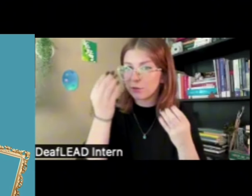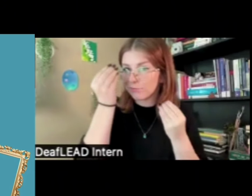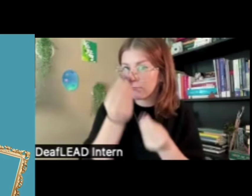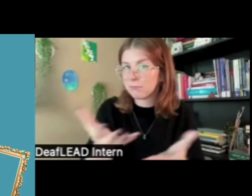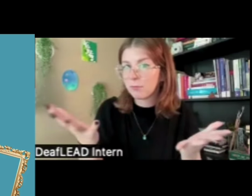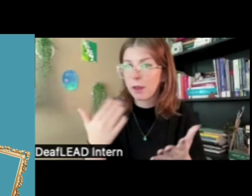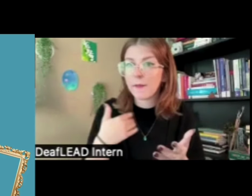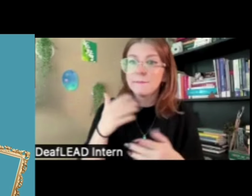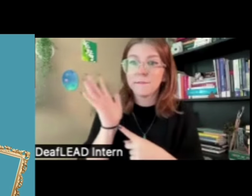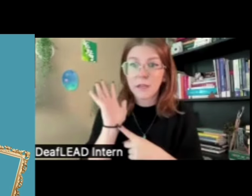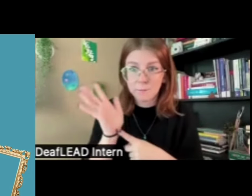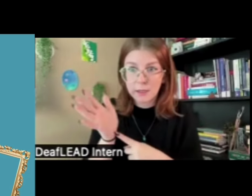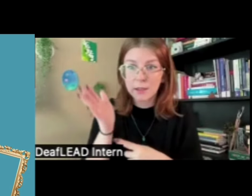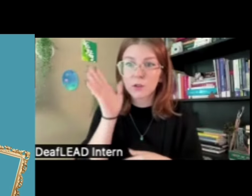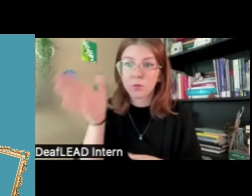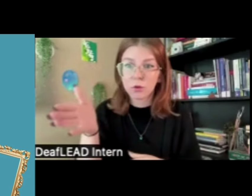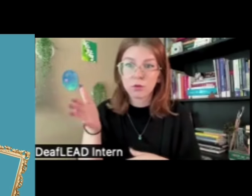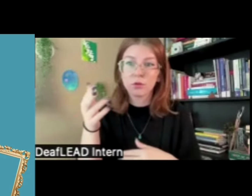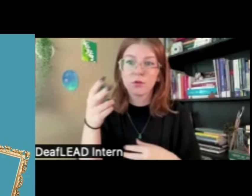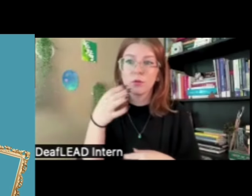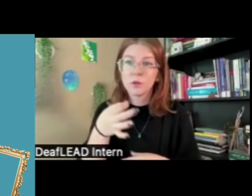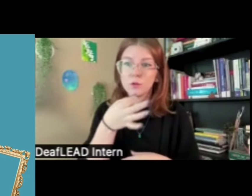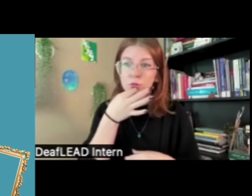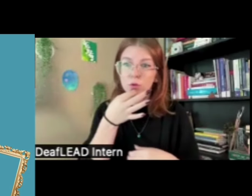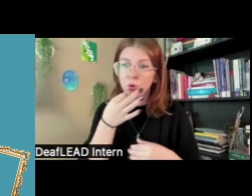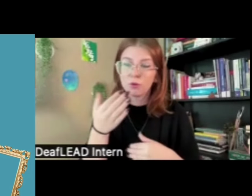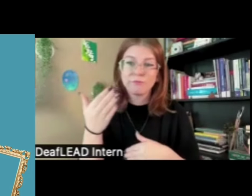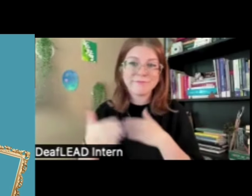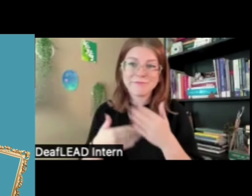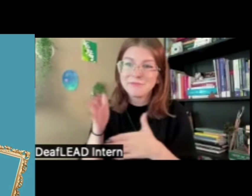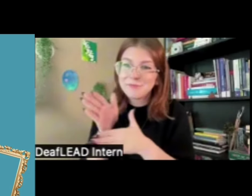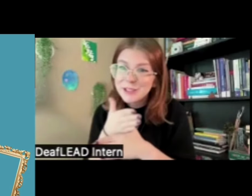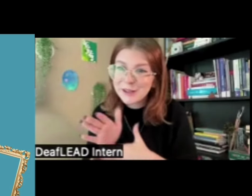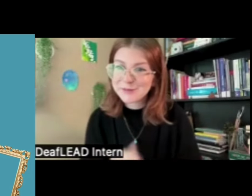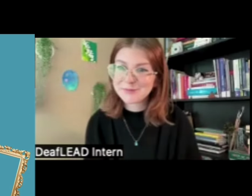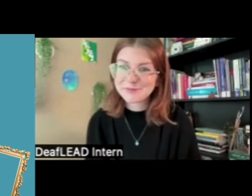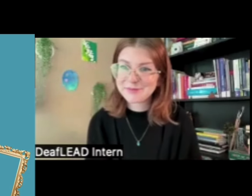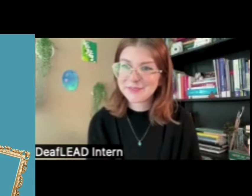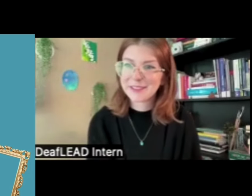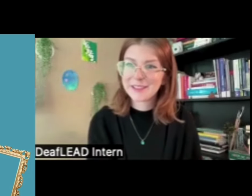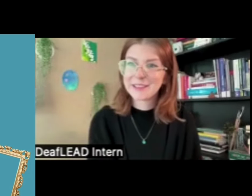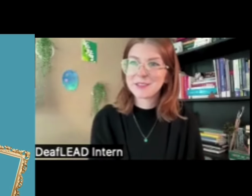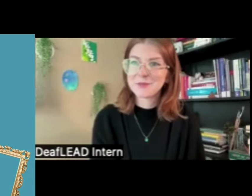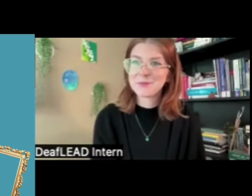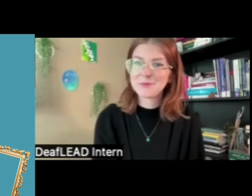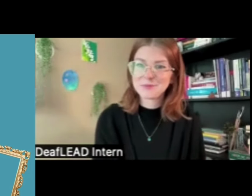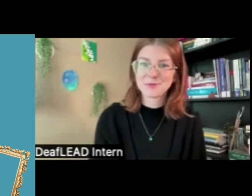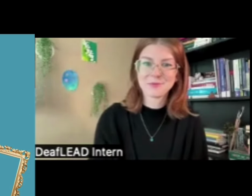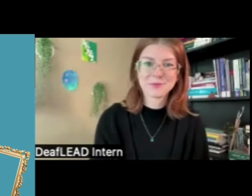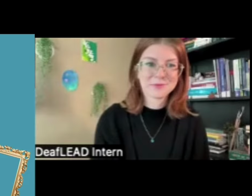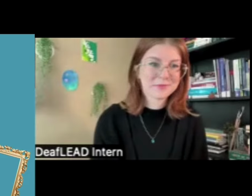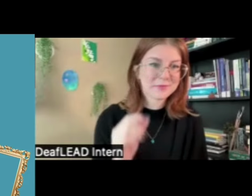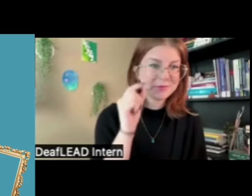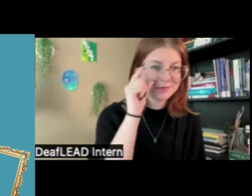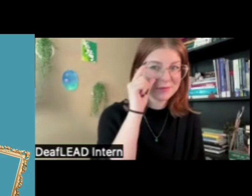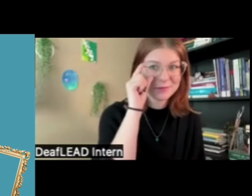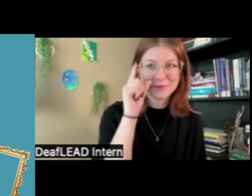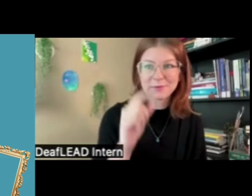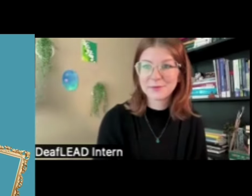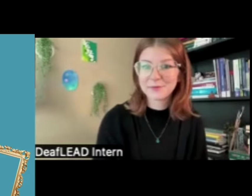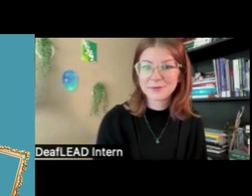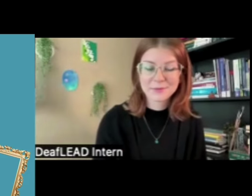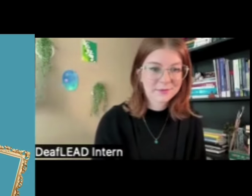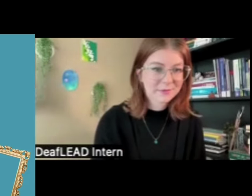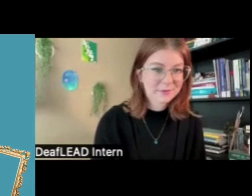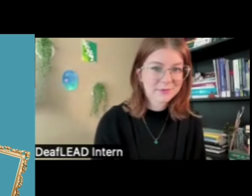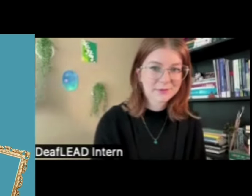okay. Yeah, so I just wanted to let you know we have about 5 more minutes and soon we'll be on to sharing.